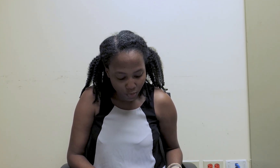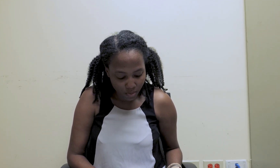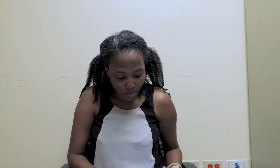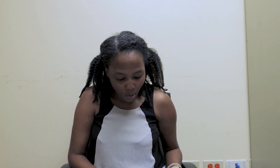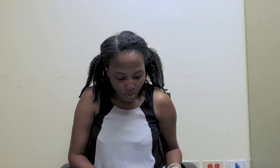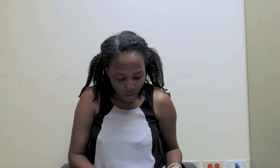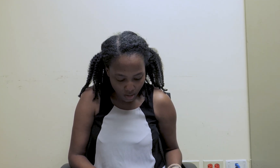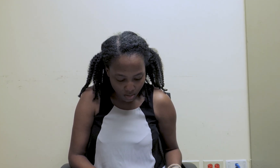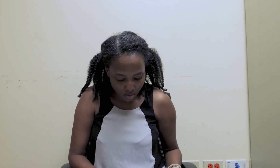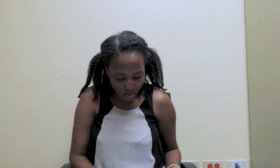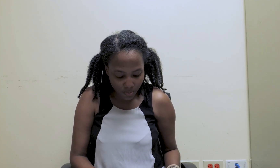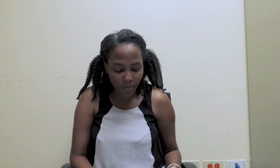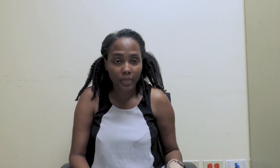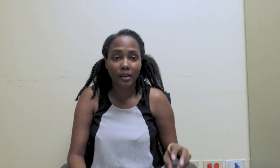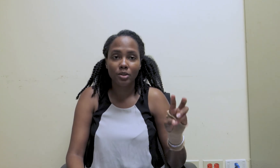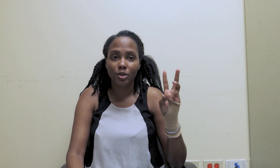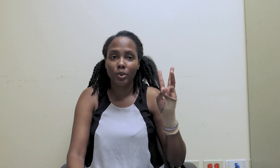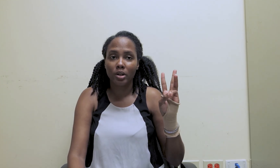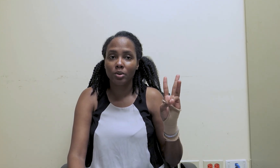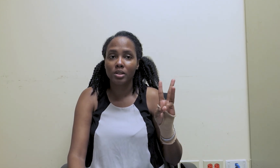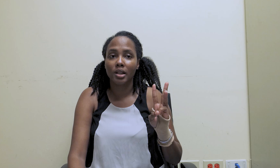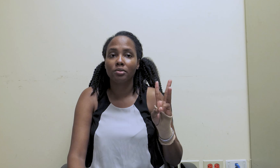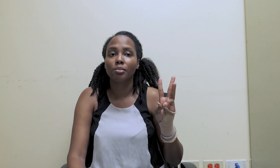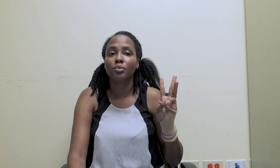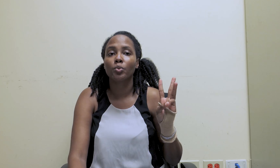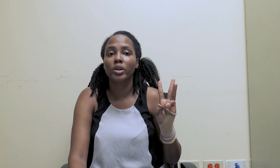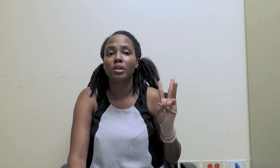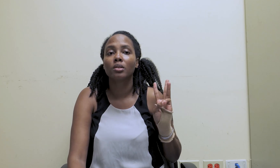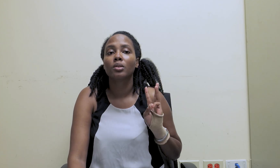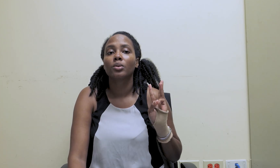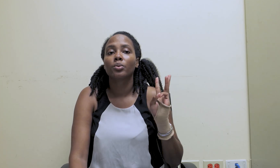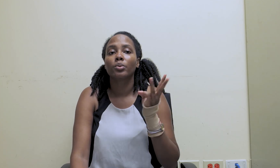moving mountains. So we already know the sign from we